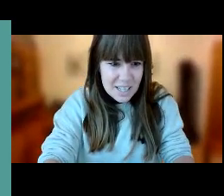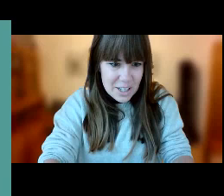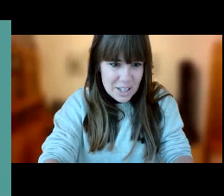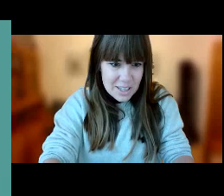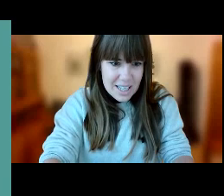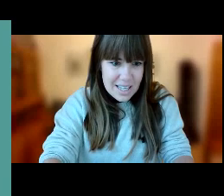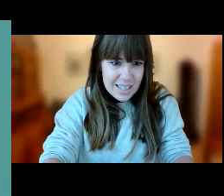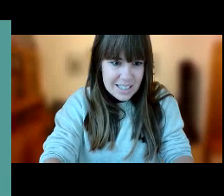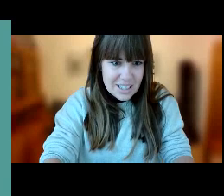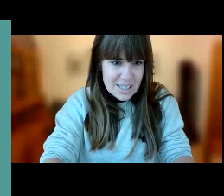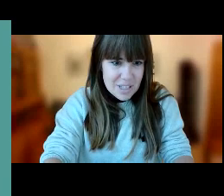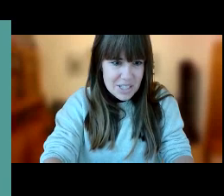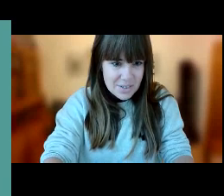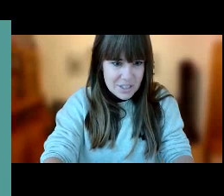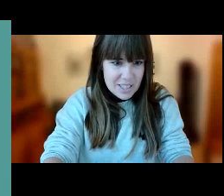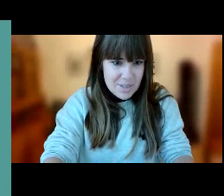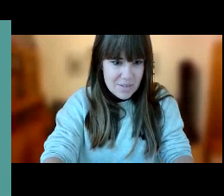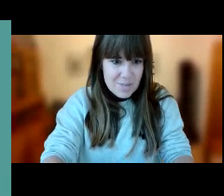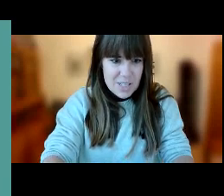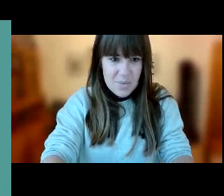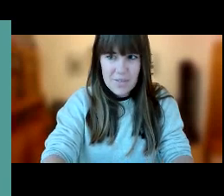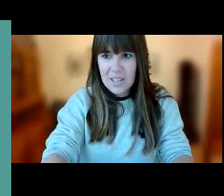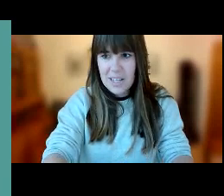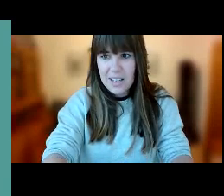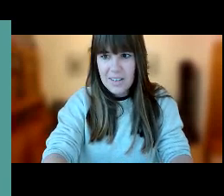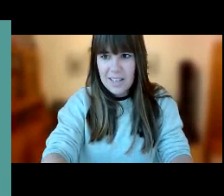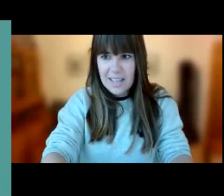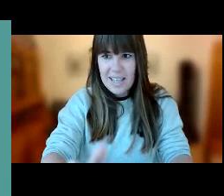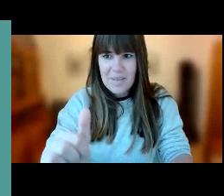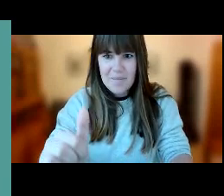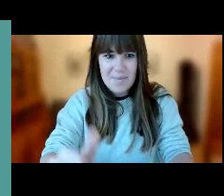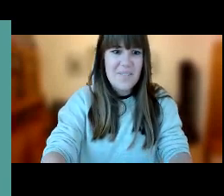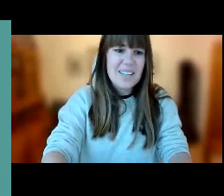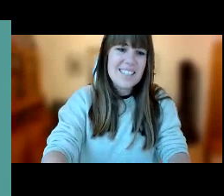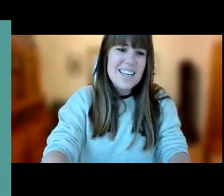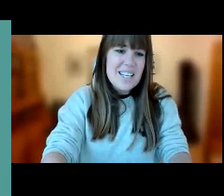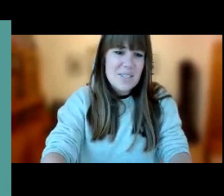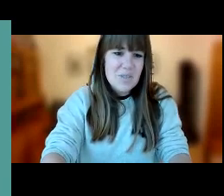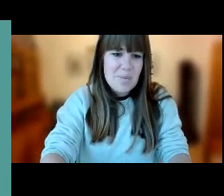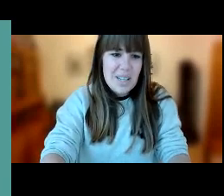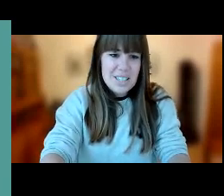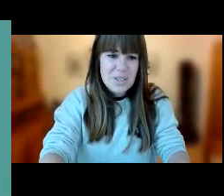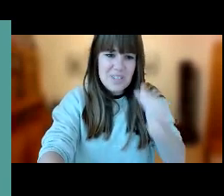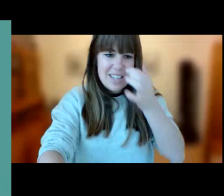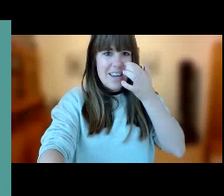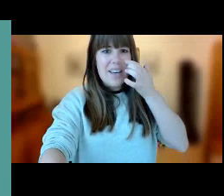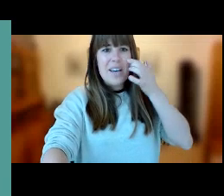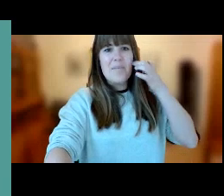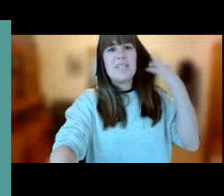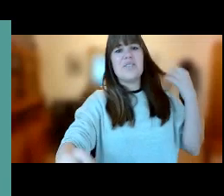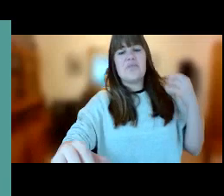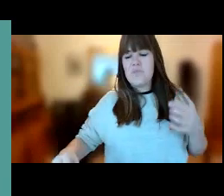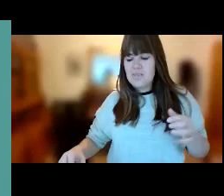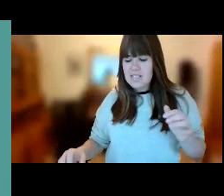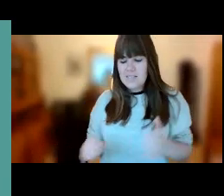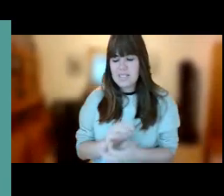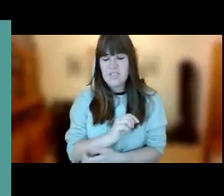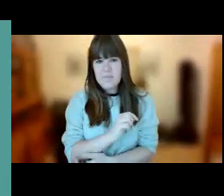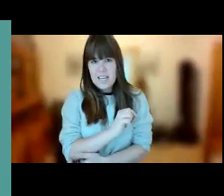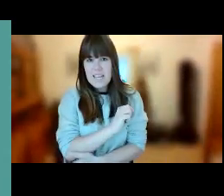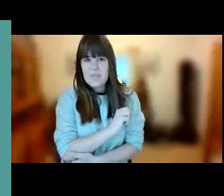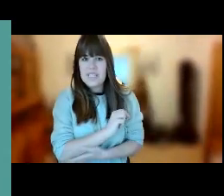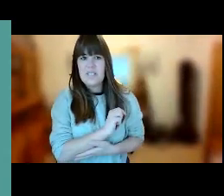Hopefully, Leah and Jess, I might just have to ask you to give me a thumbs up if you can hear it. Bartender. Perfect. So I'm just going to play a short video. This is from World